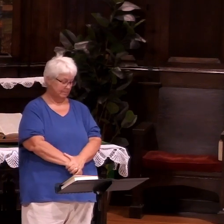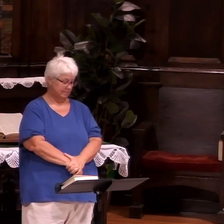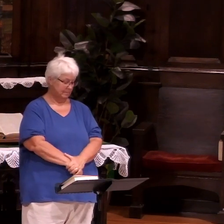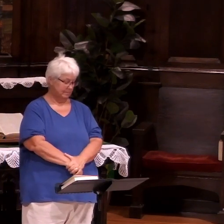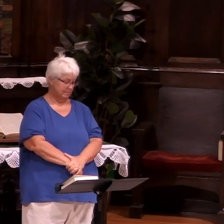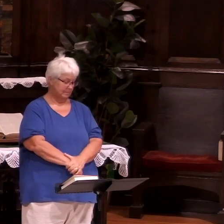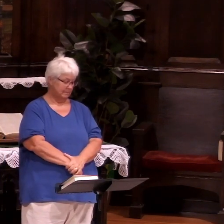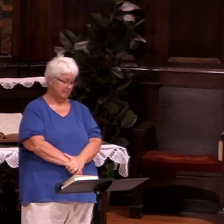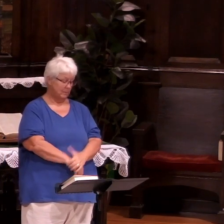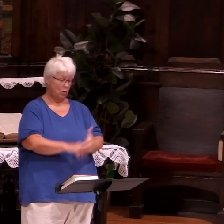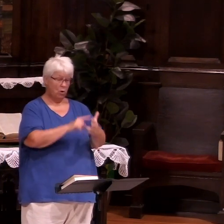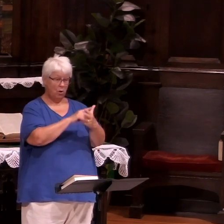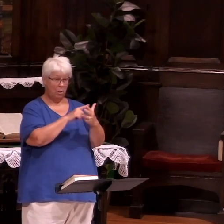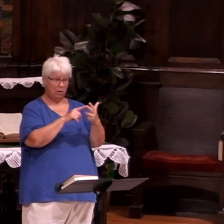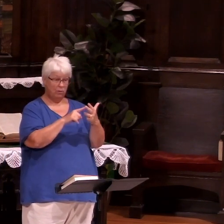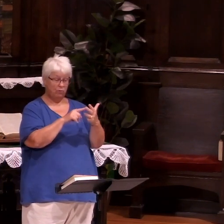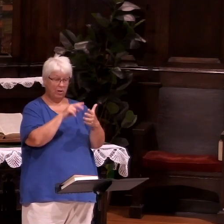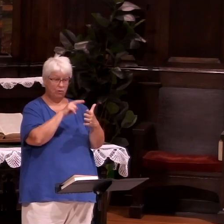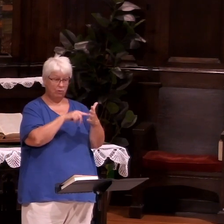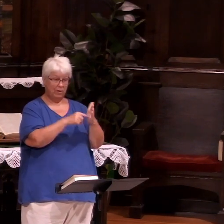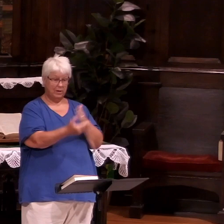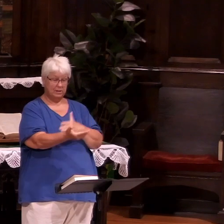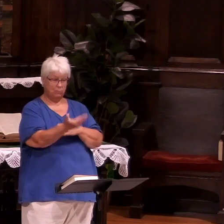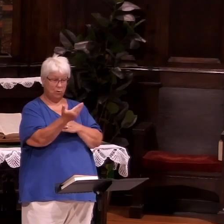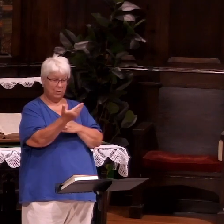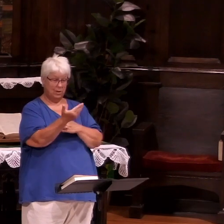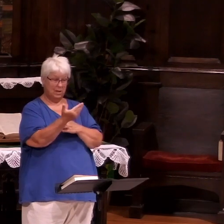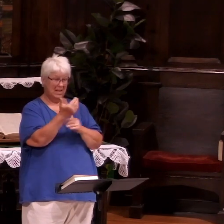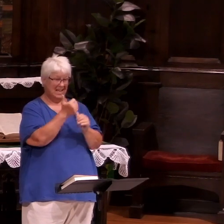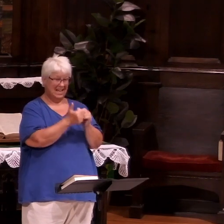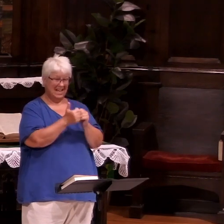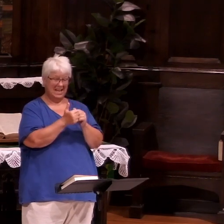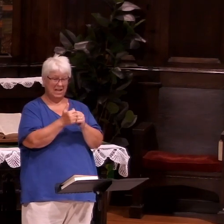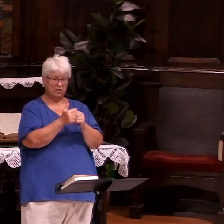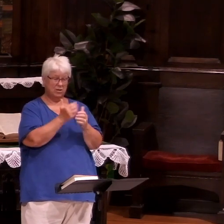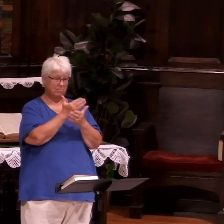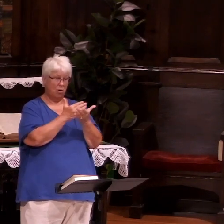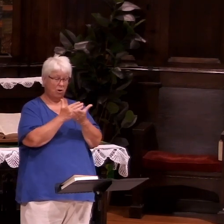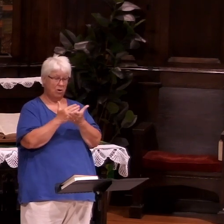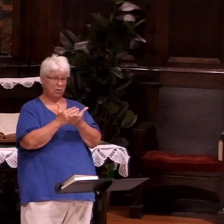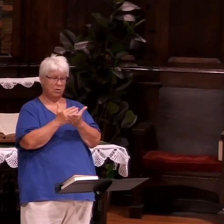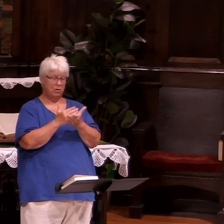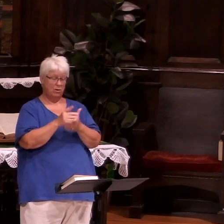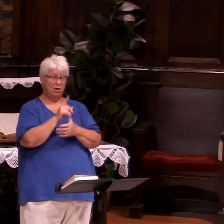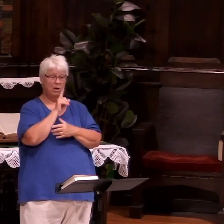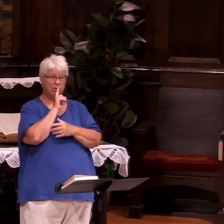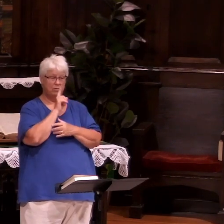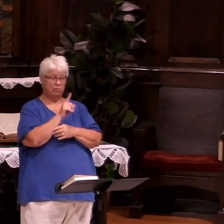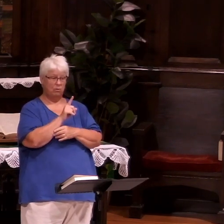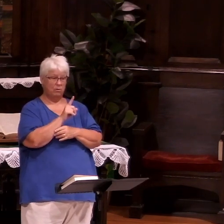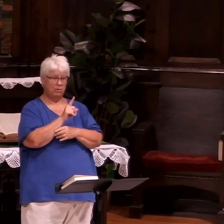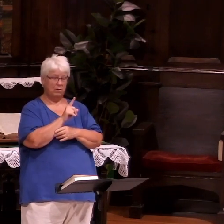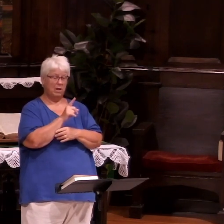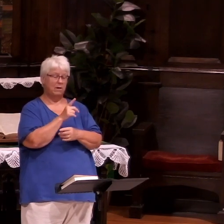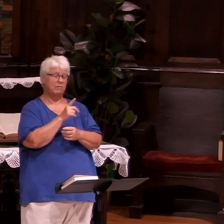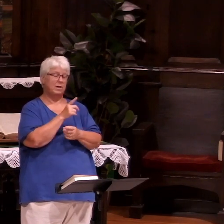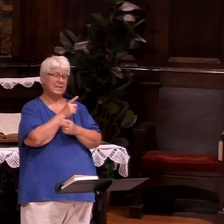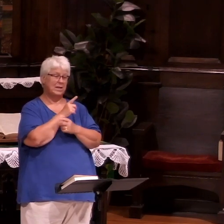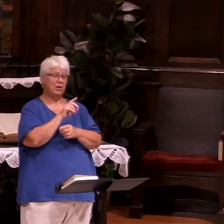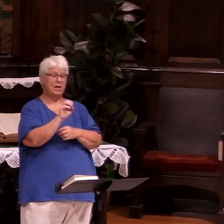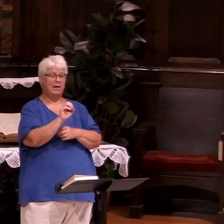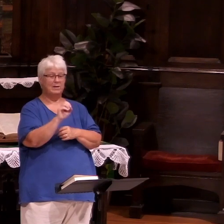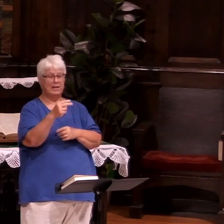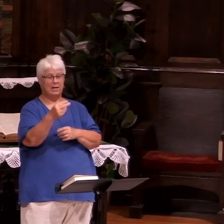Friends, all three of our readings this morning are each a facet of the truth of dear Evan